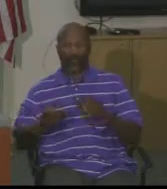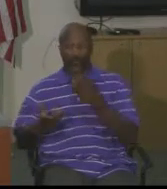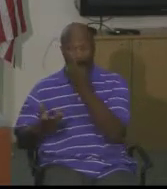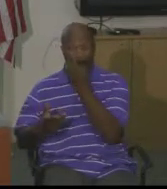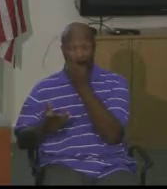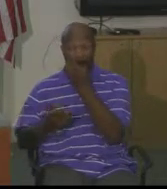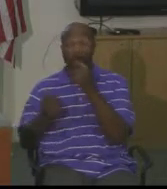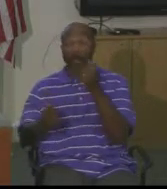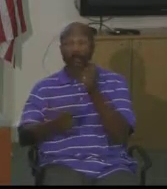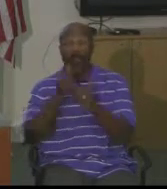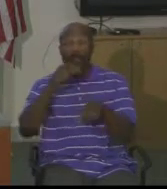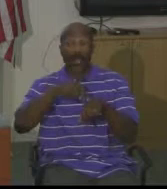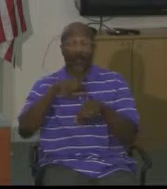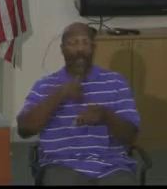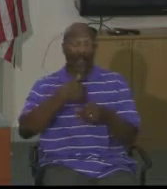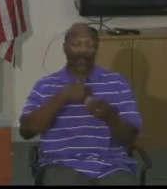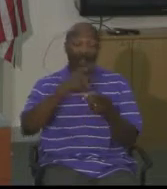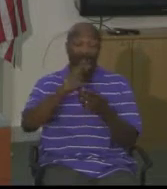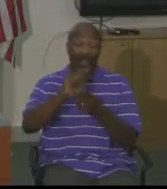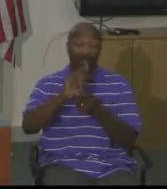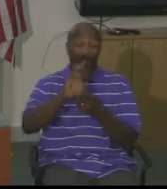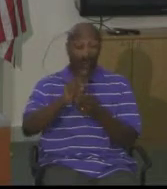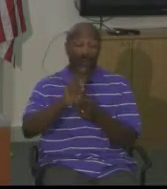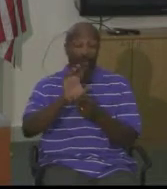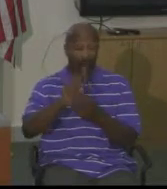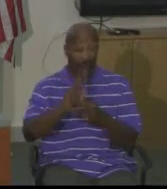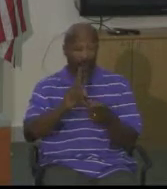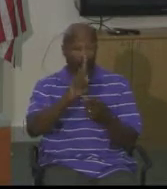You're generally going to have a network card in a 1X slot.